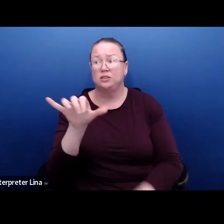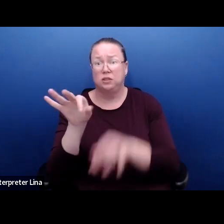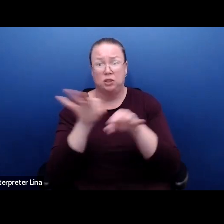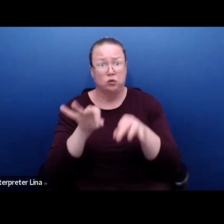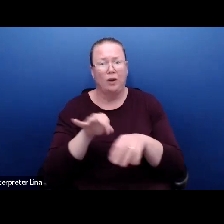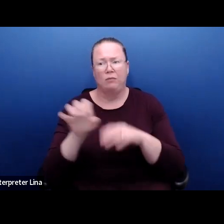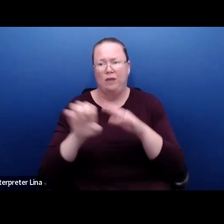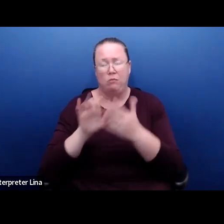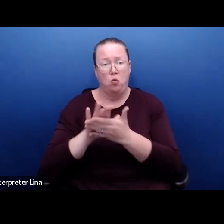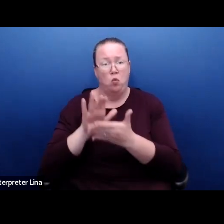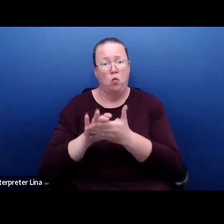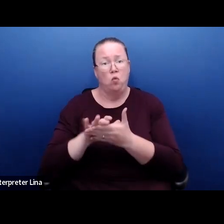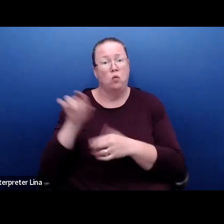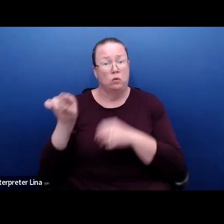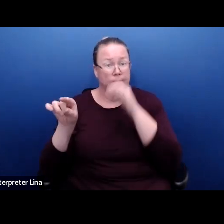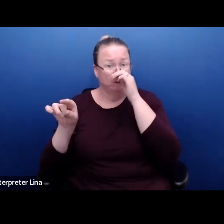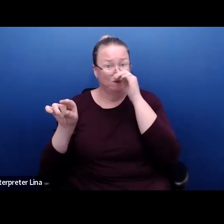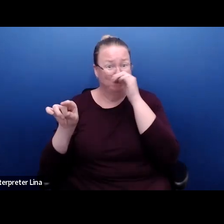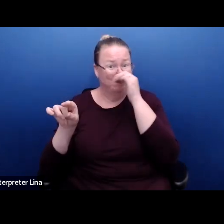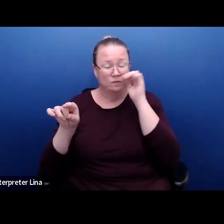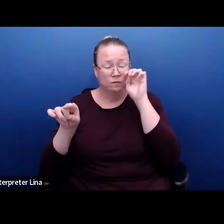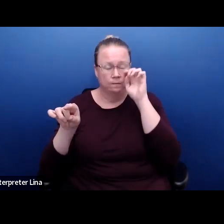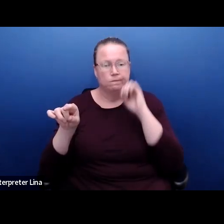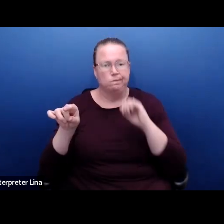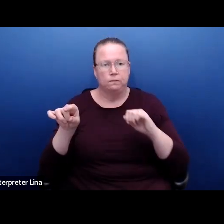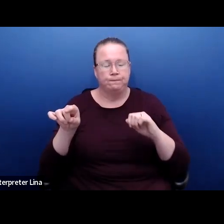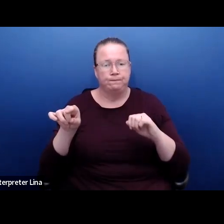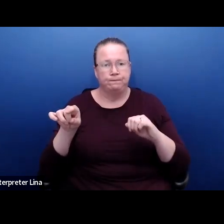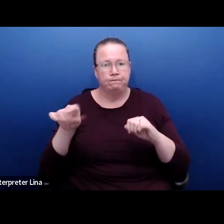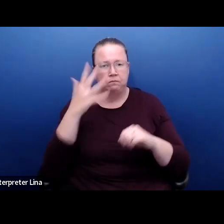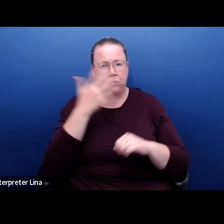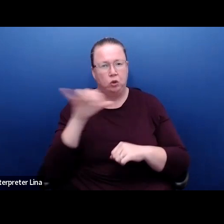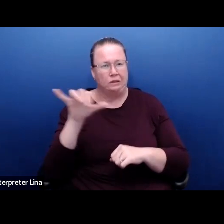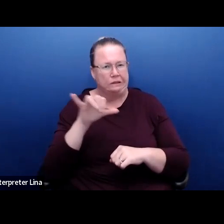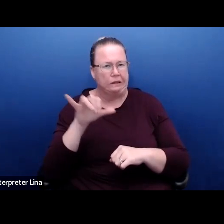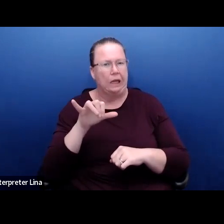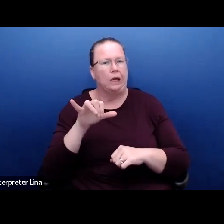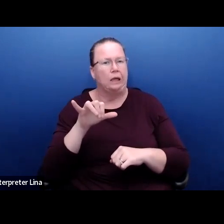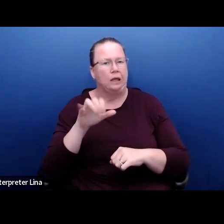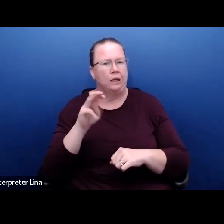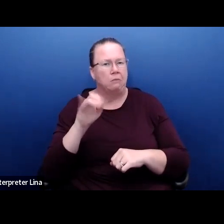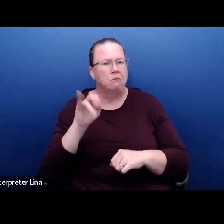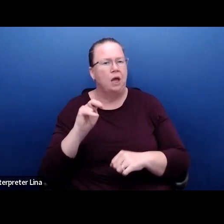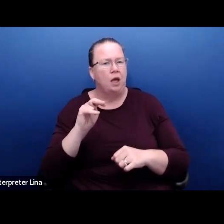there's an elementary school right there. It's looks like a pretty main street.